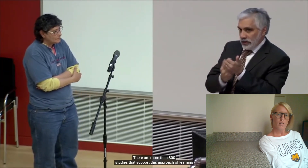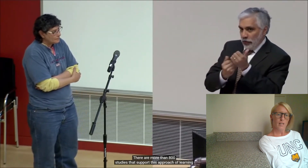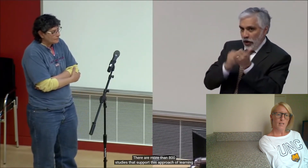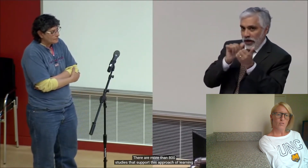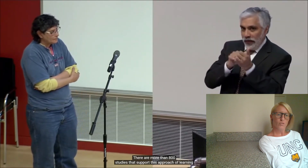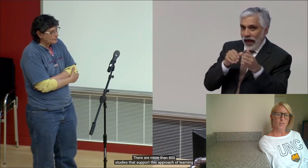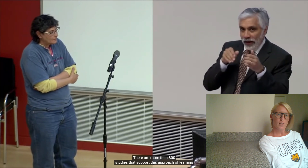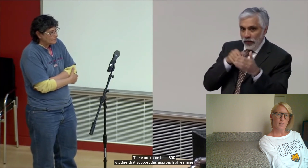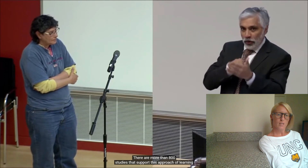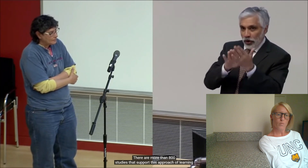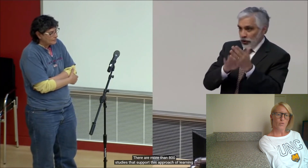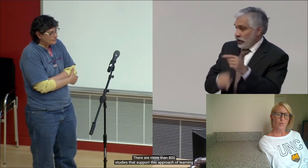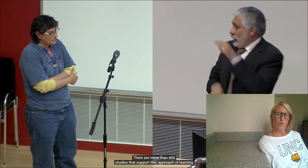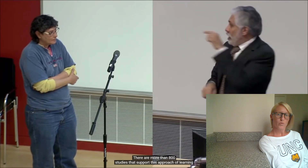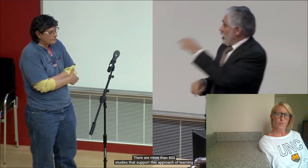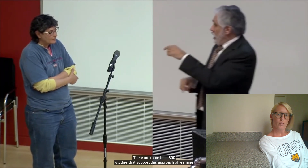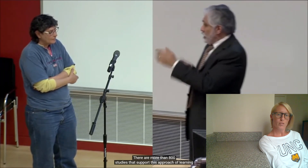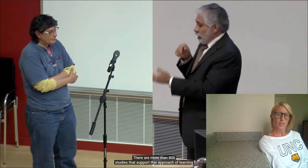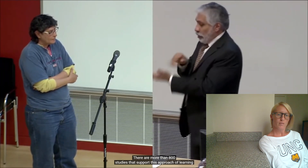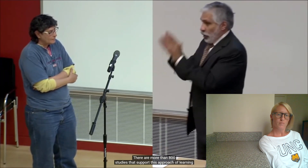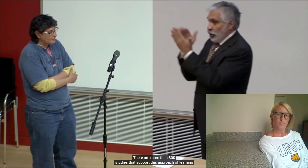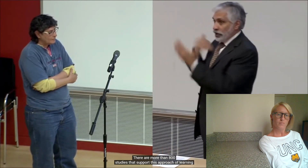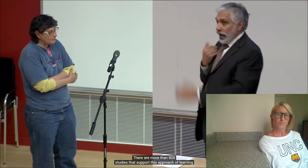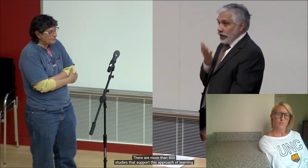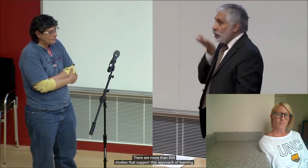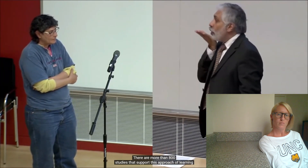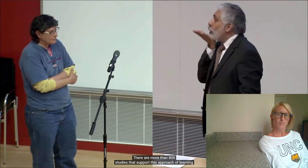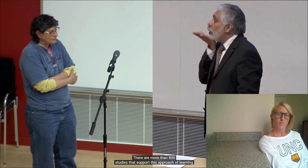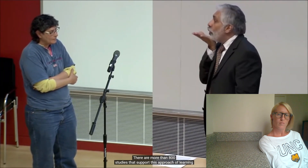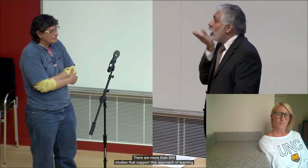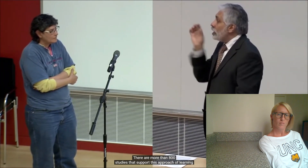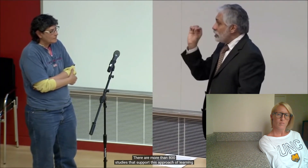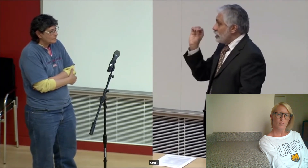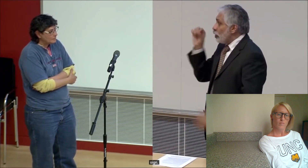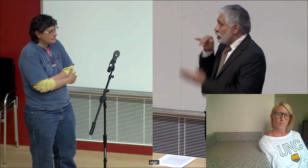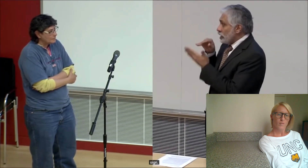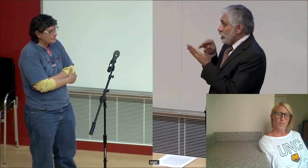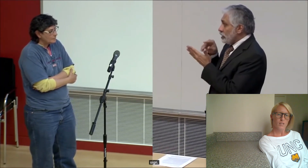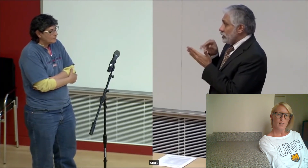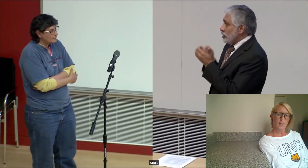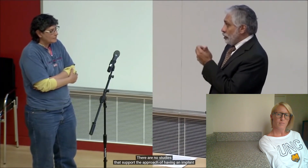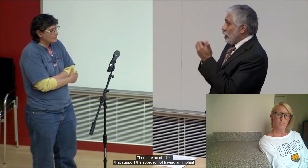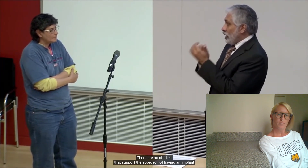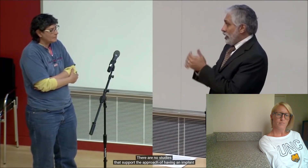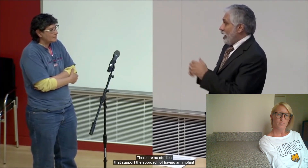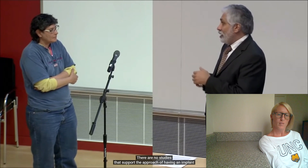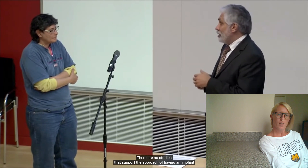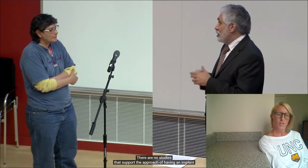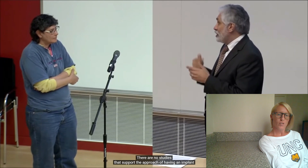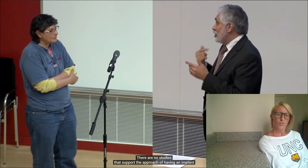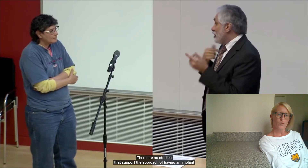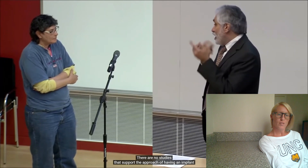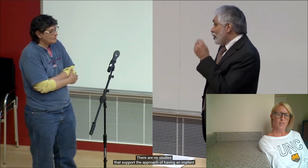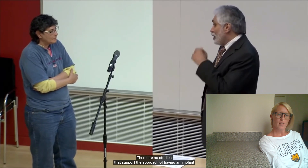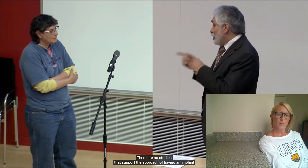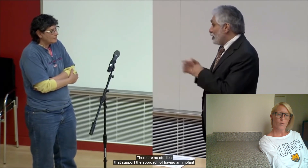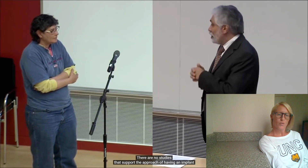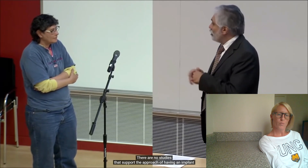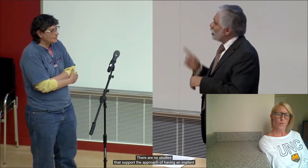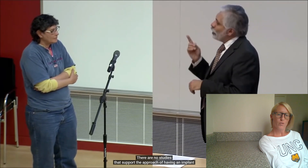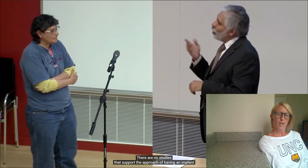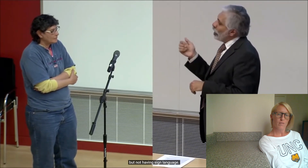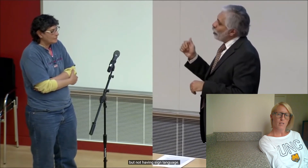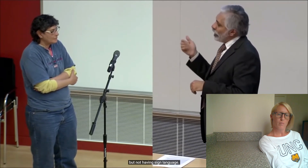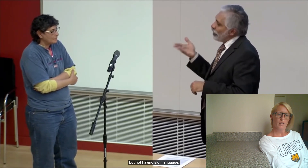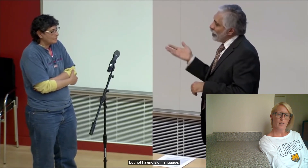than 800 studies that support this approach of learning sign. There are no studies that support the approach of having an